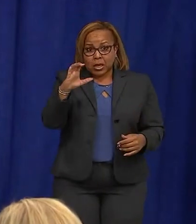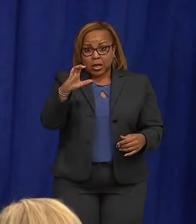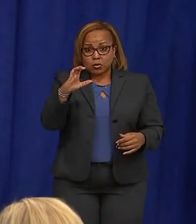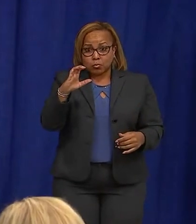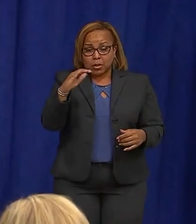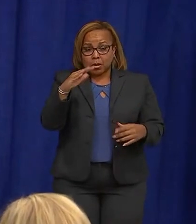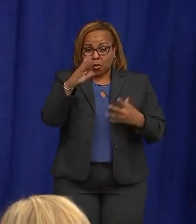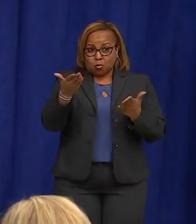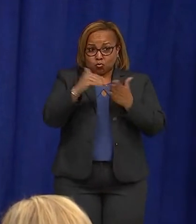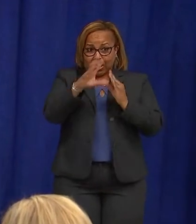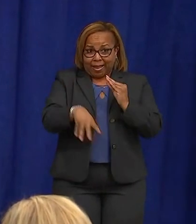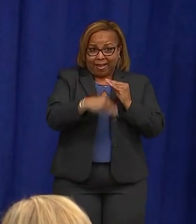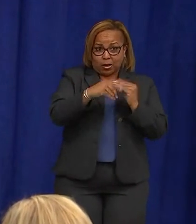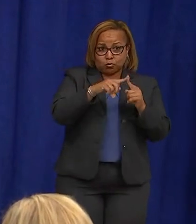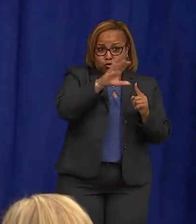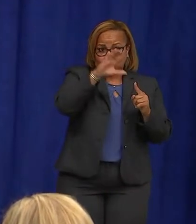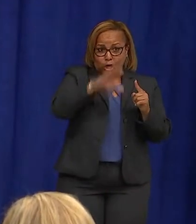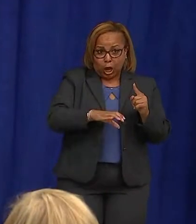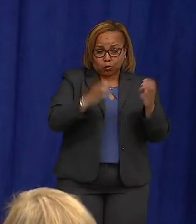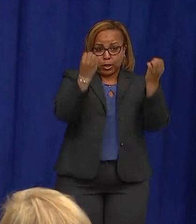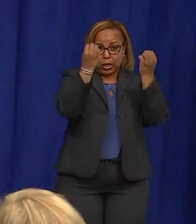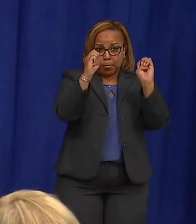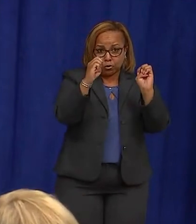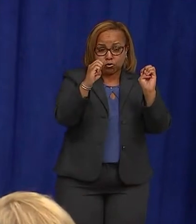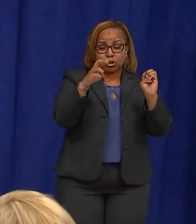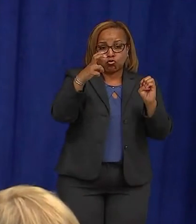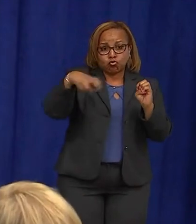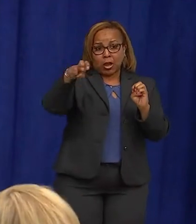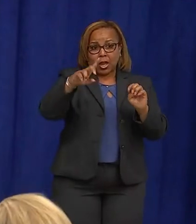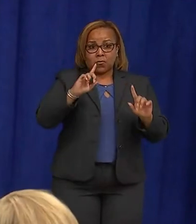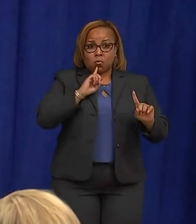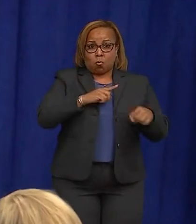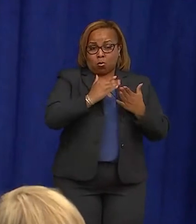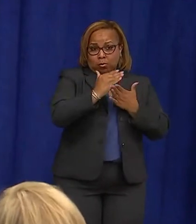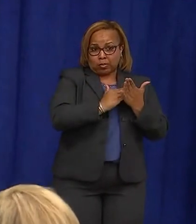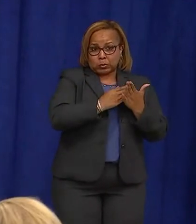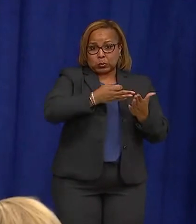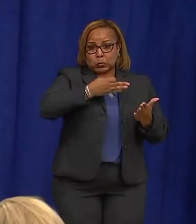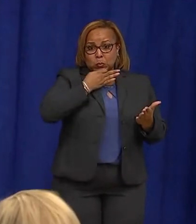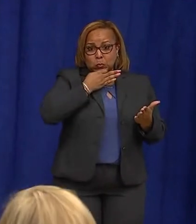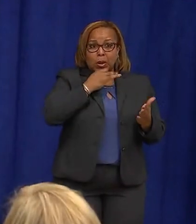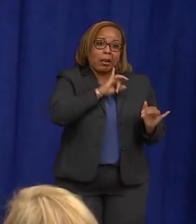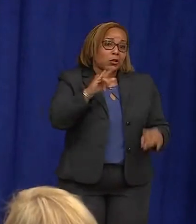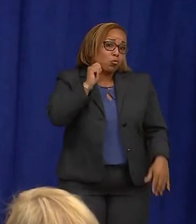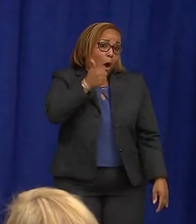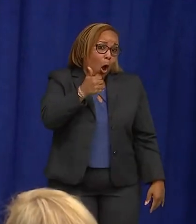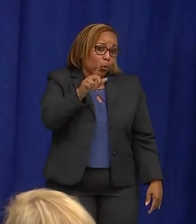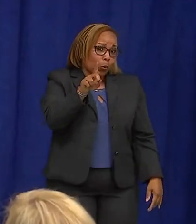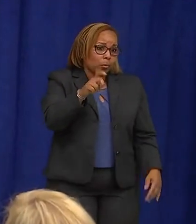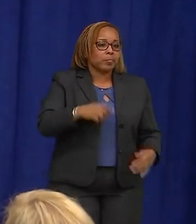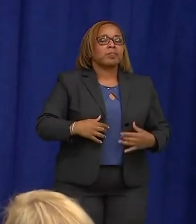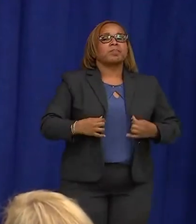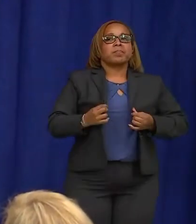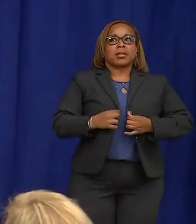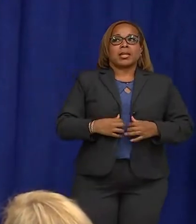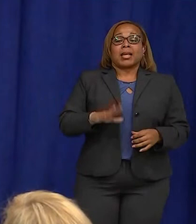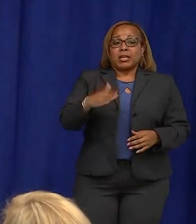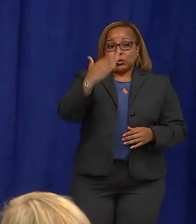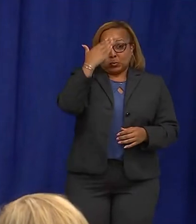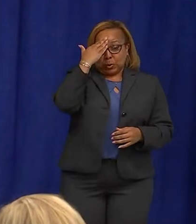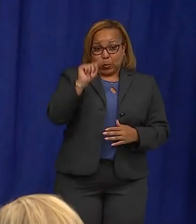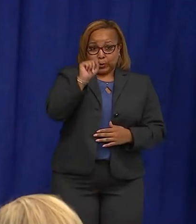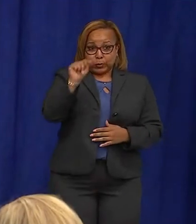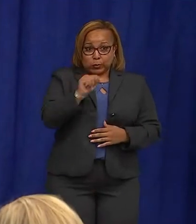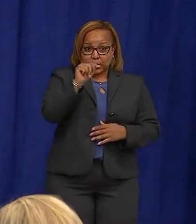be re-added to the Chicago emergency travel order list soon, as in tomorrow? Right. So we will, as you know,